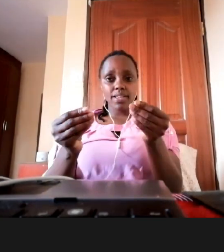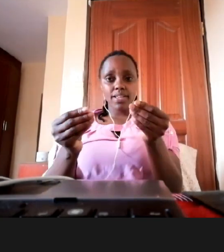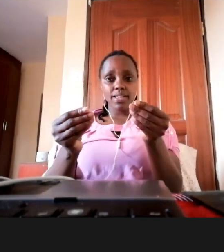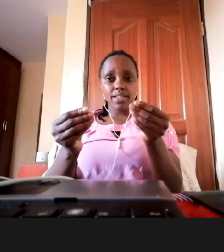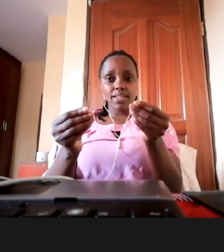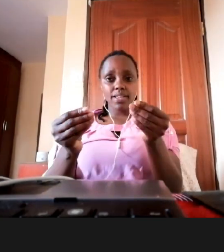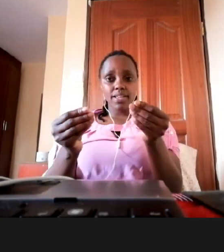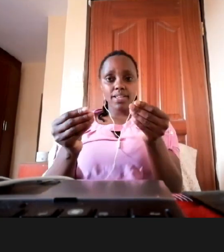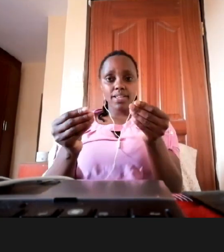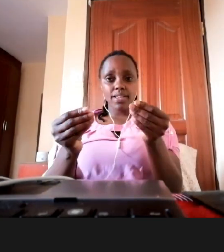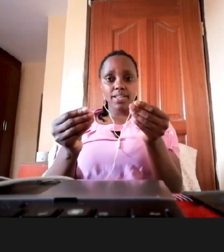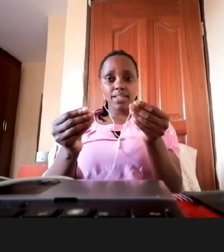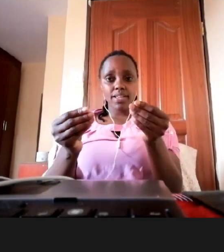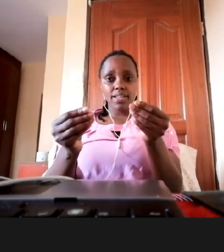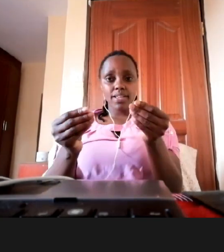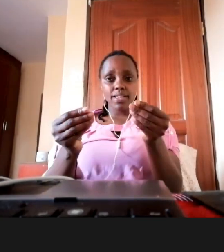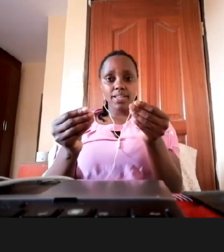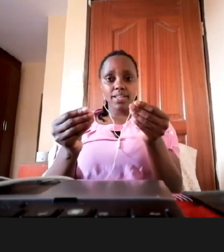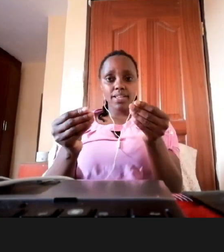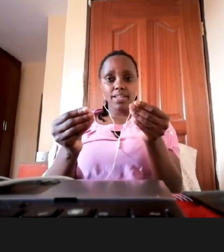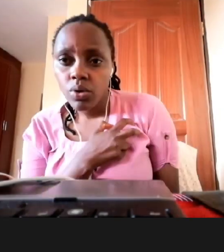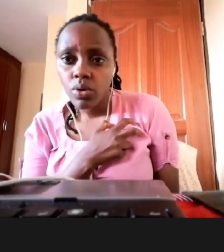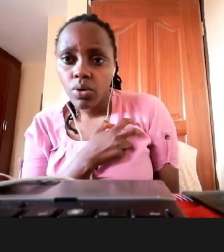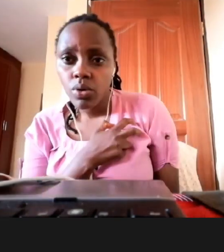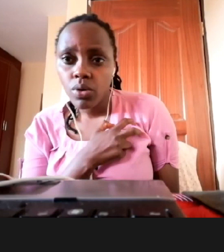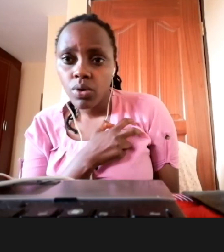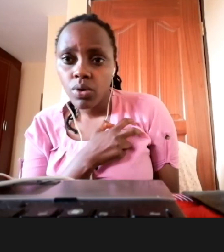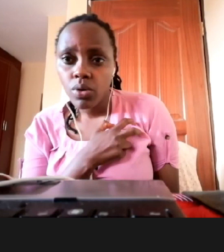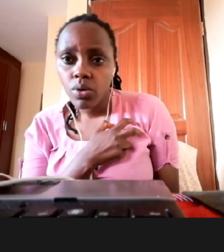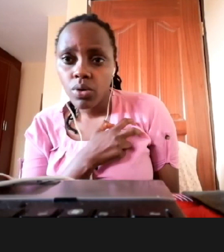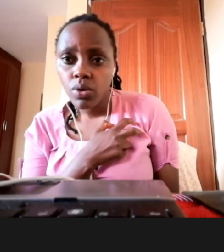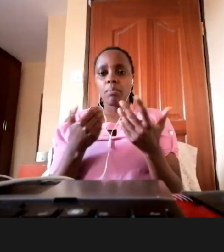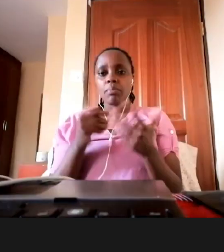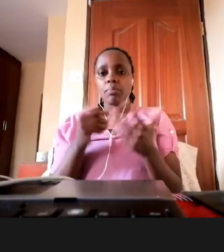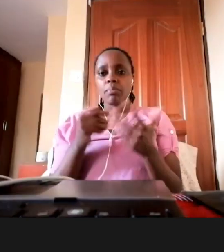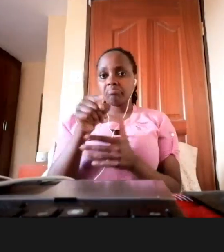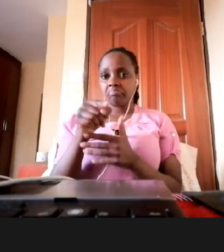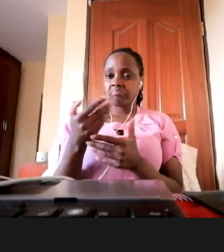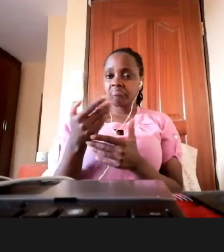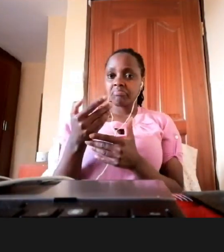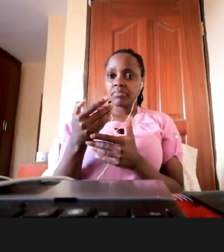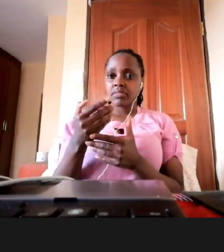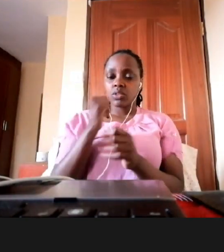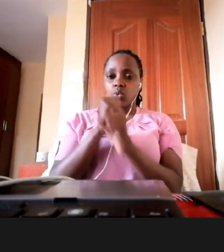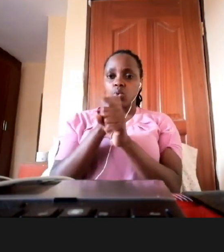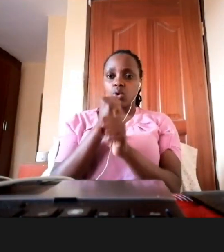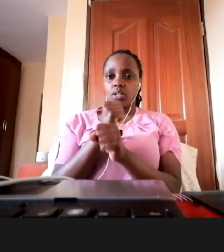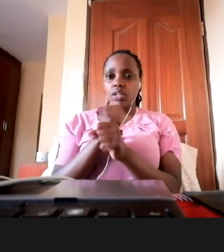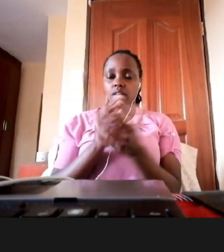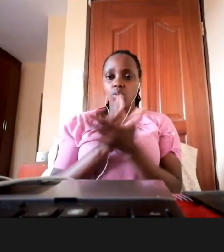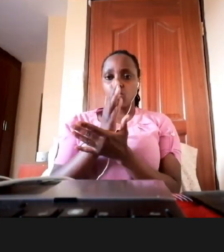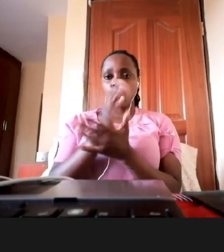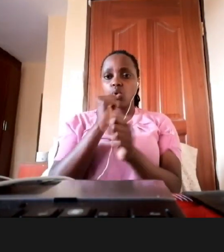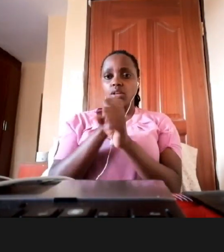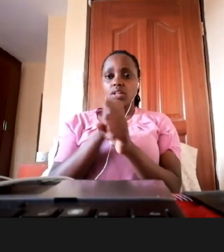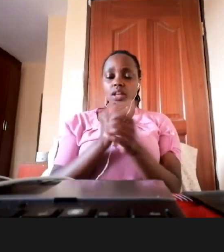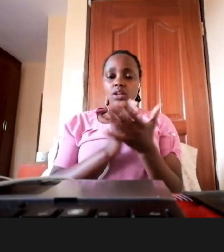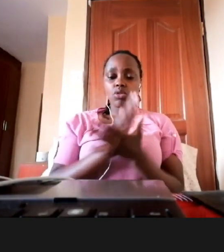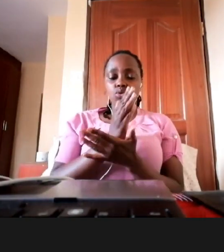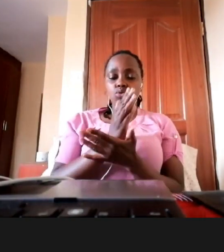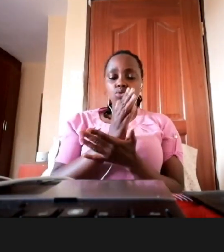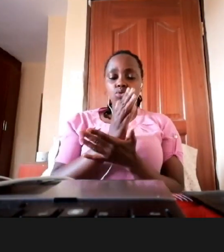consultant to prepare the report, on behalf of the state. So this was done by UNICEF. A consultant was paid by UNICEF,